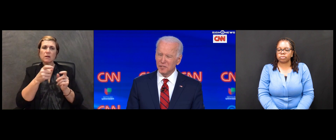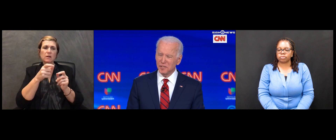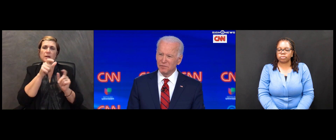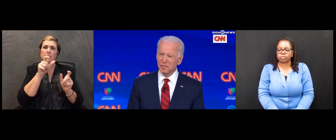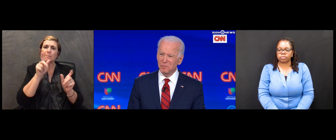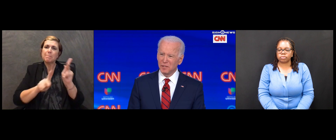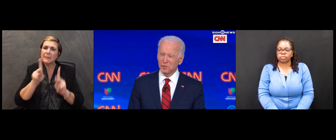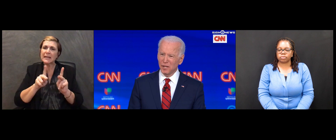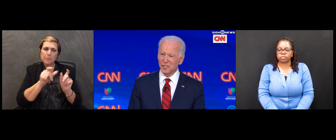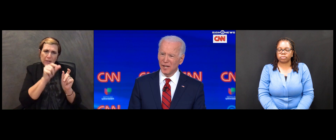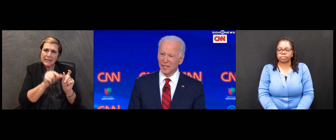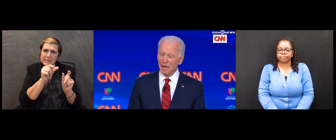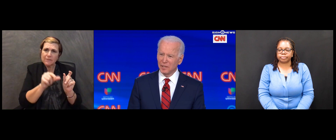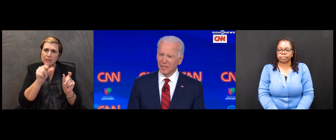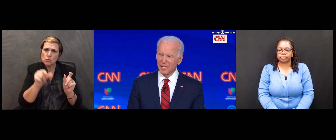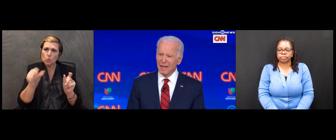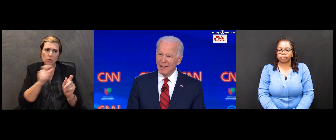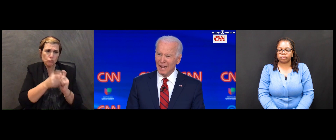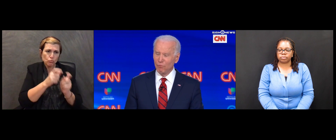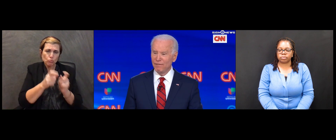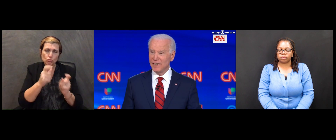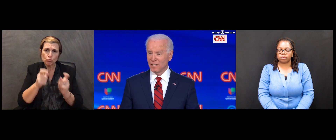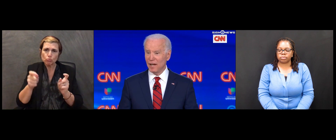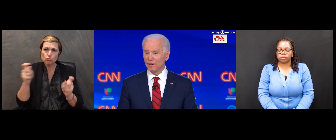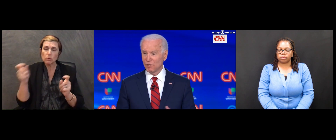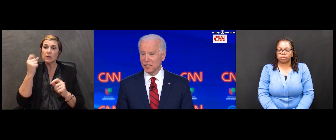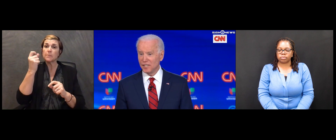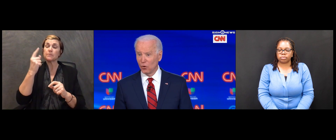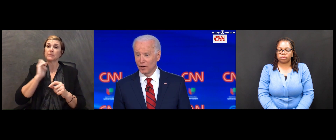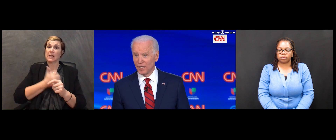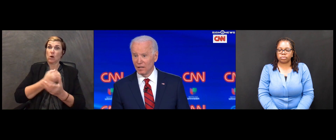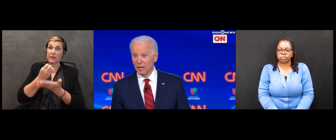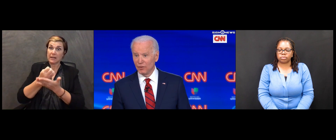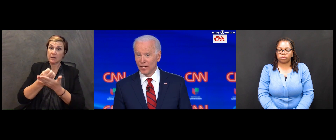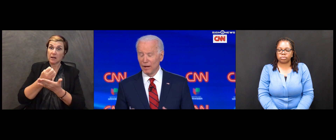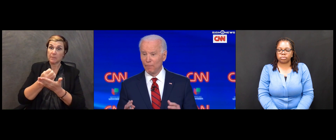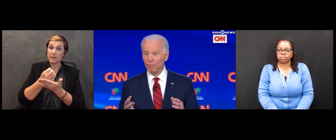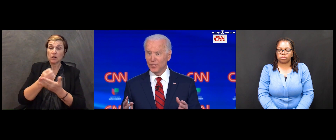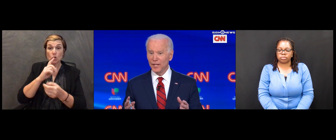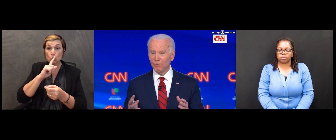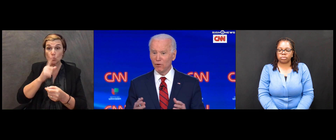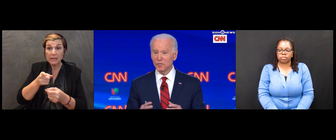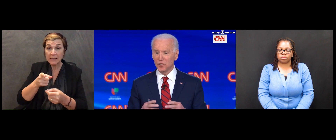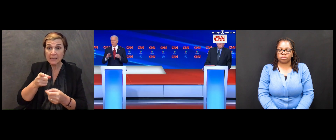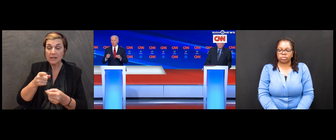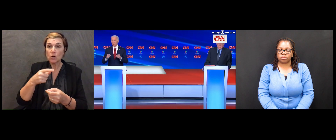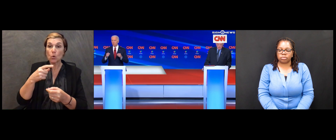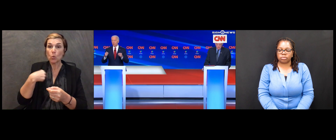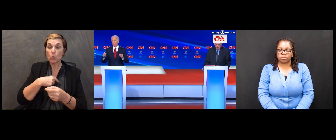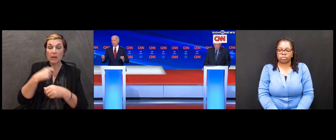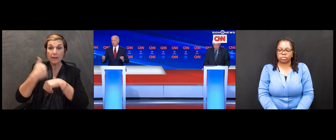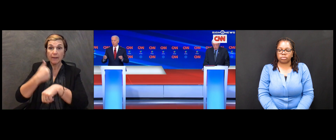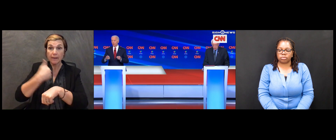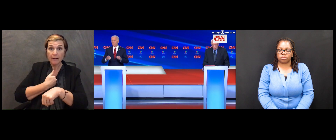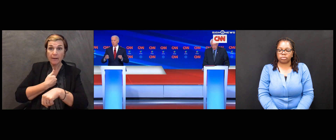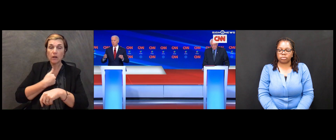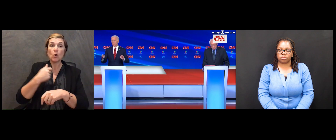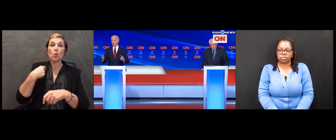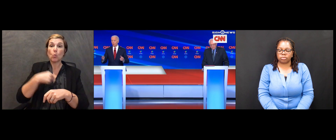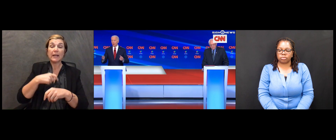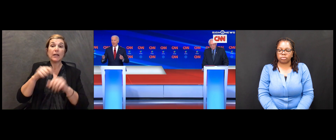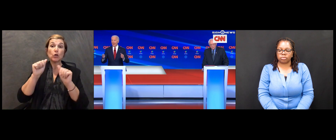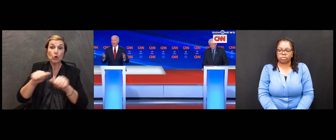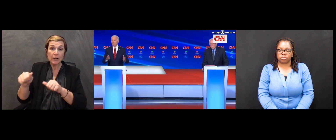the policies of this administration economically have, we've eaten a lot of our seed corn here. The ability for us to use levers that were